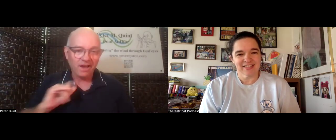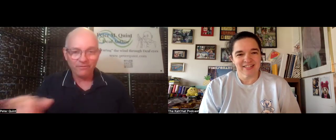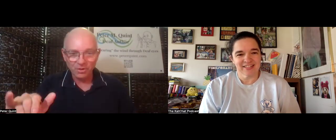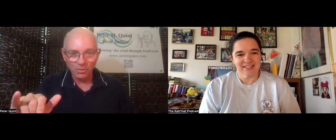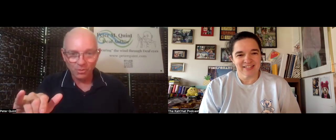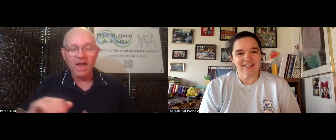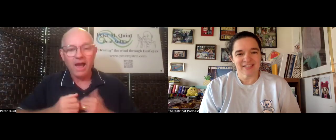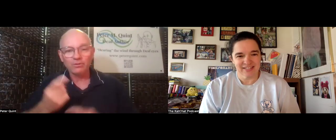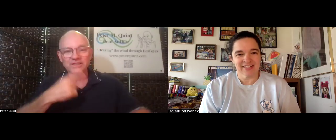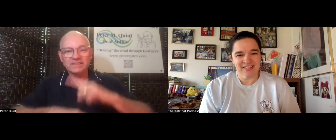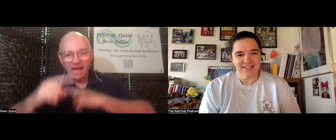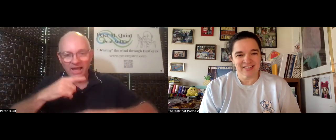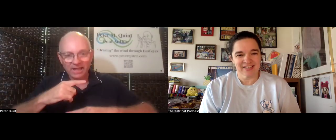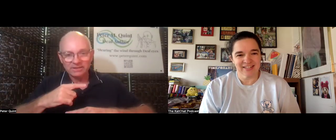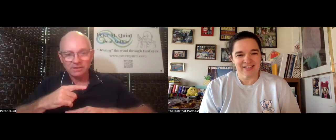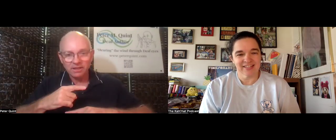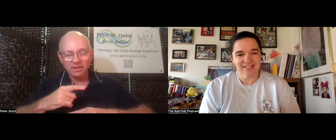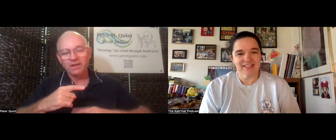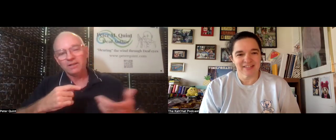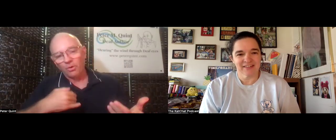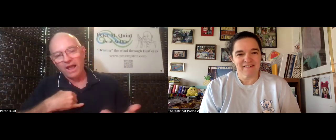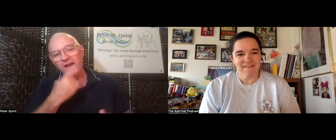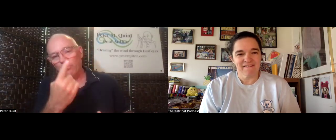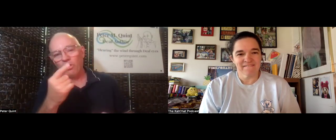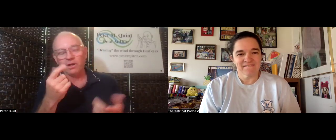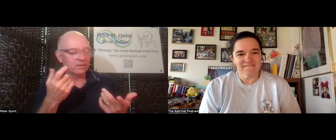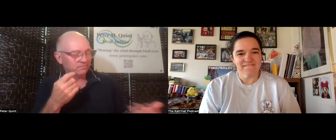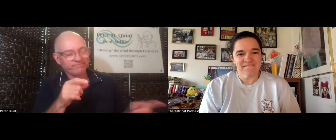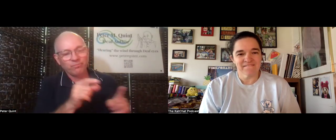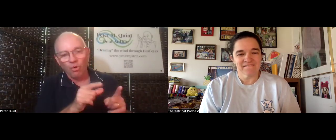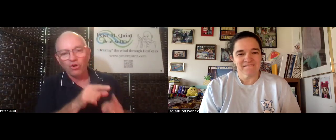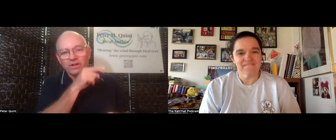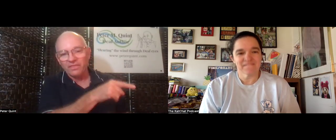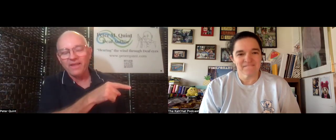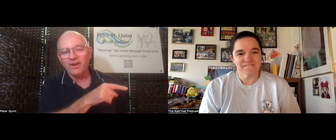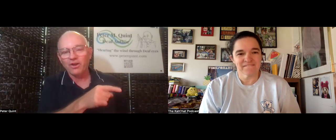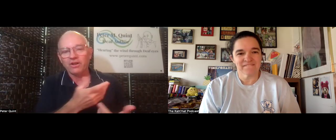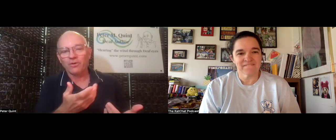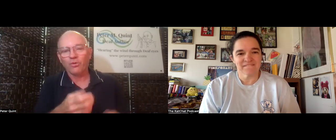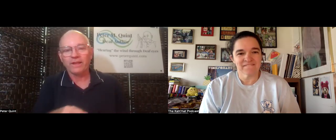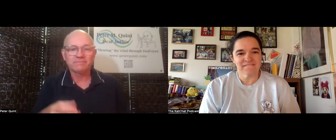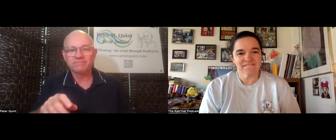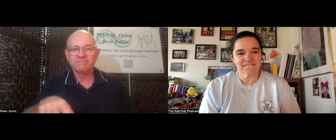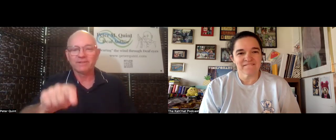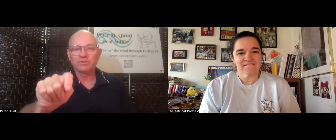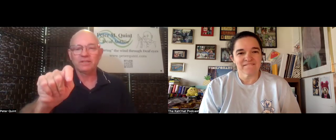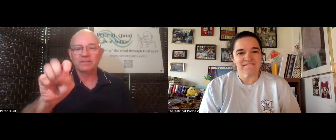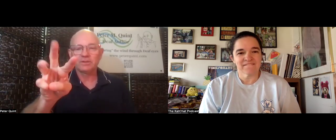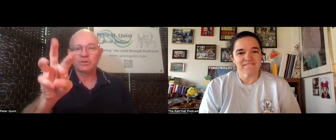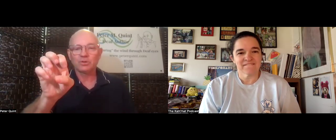who's deaf too, how she signs. So I have one word in there, that,